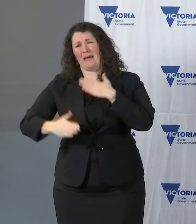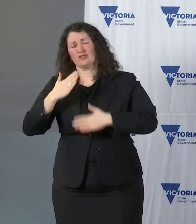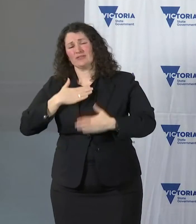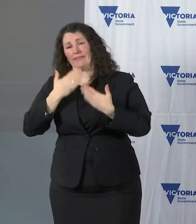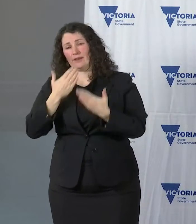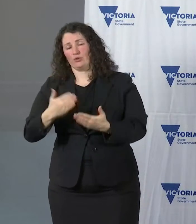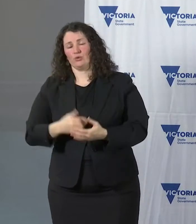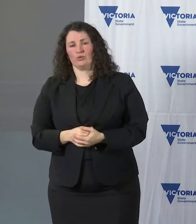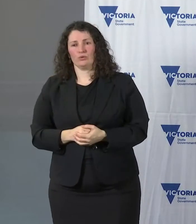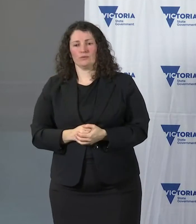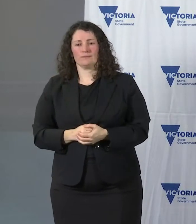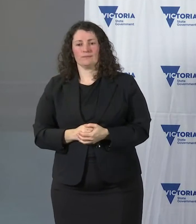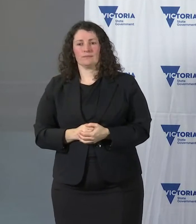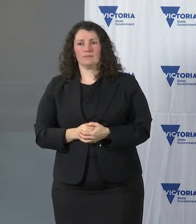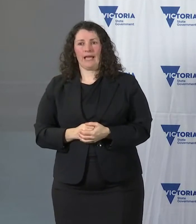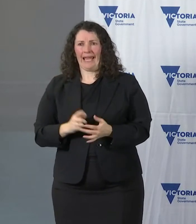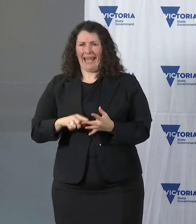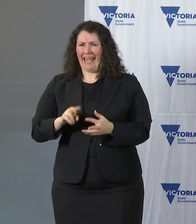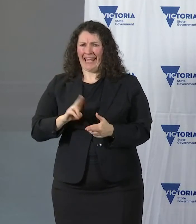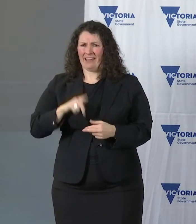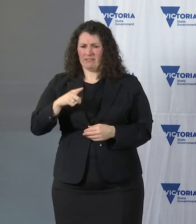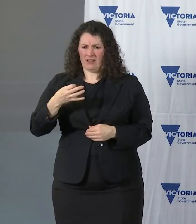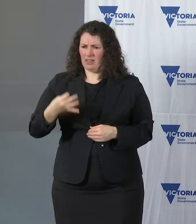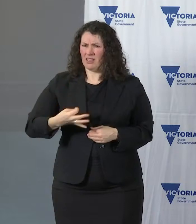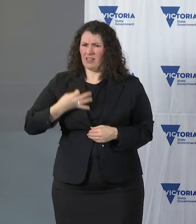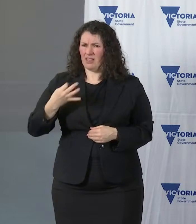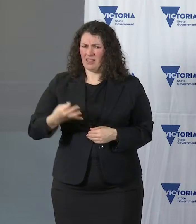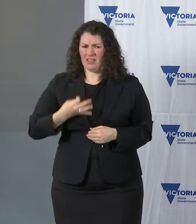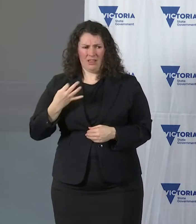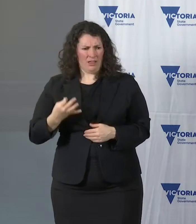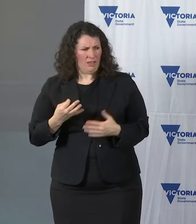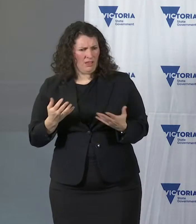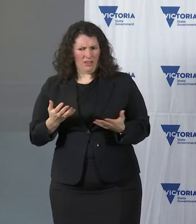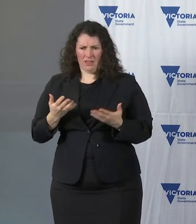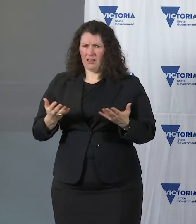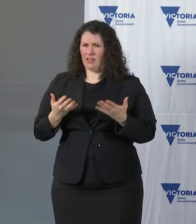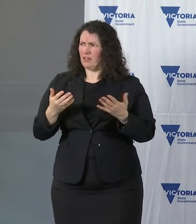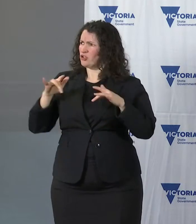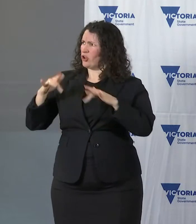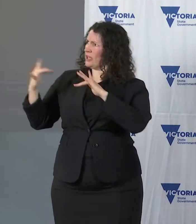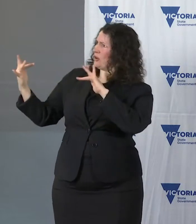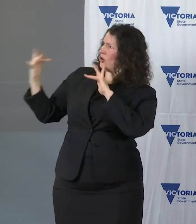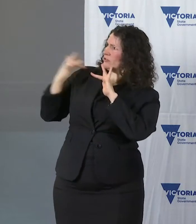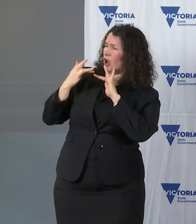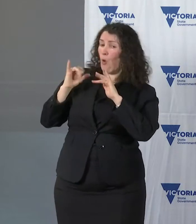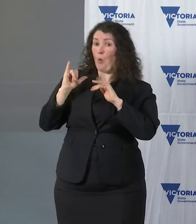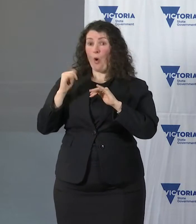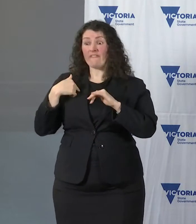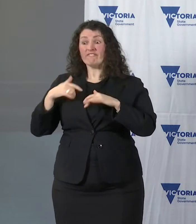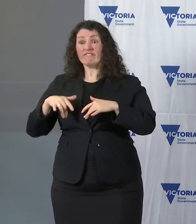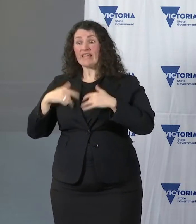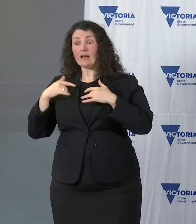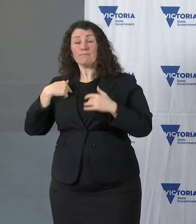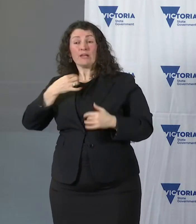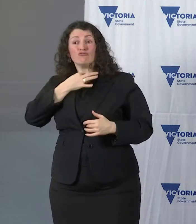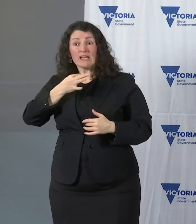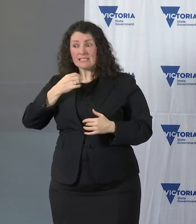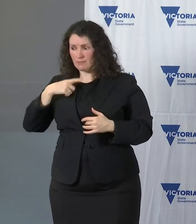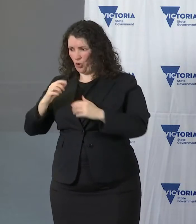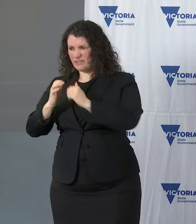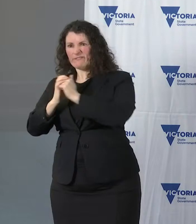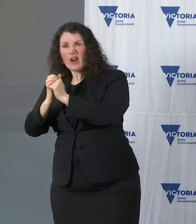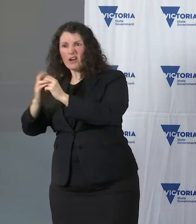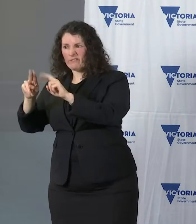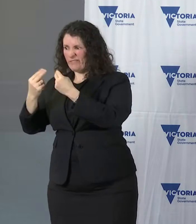do have any issues or concerns as a primary close contact, you've got a phone number, please do call it and we'll get back to you as soon as